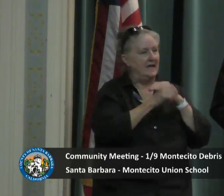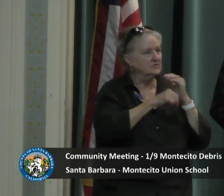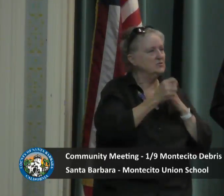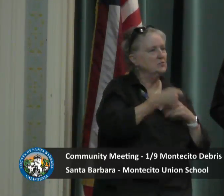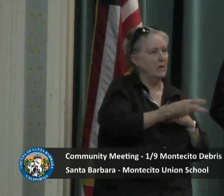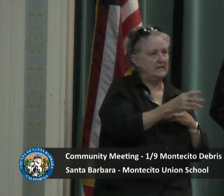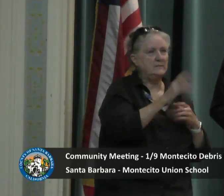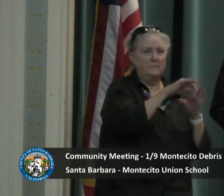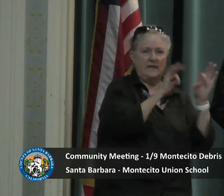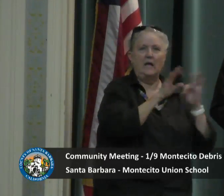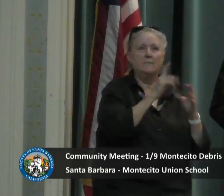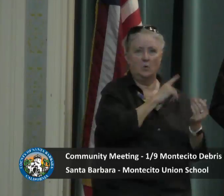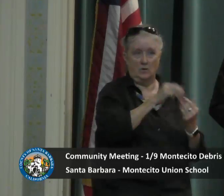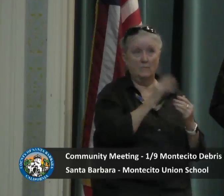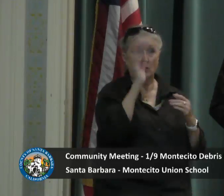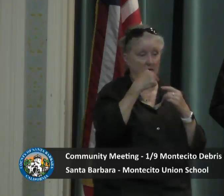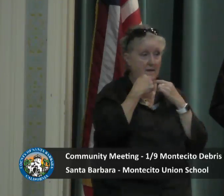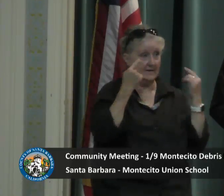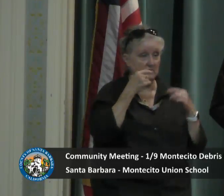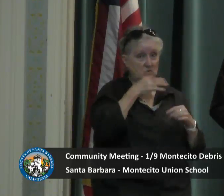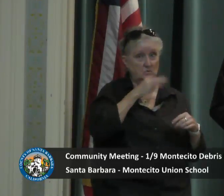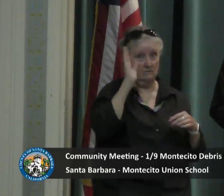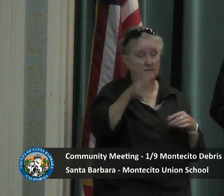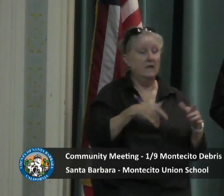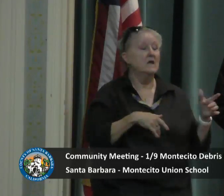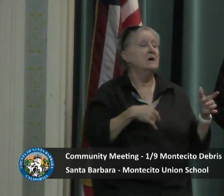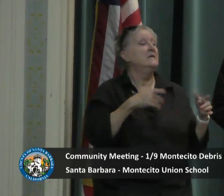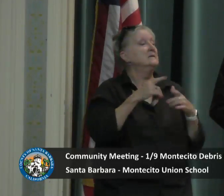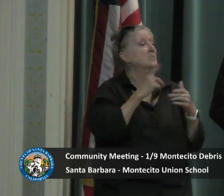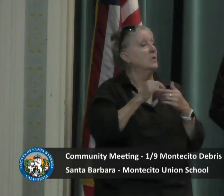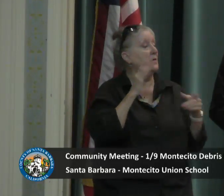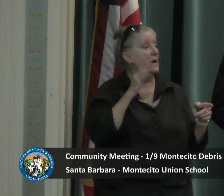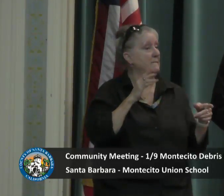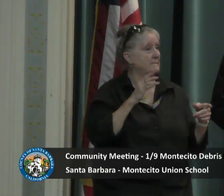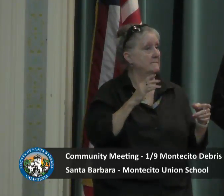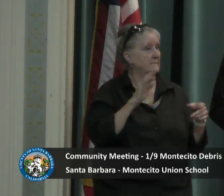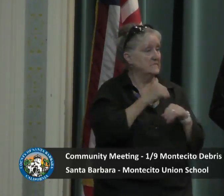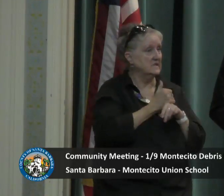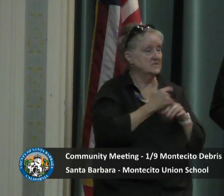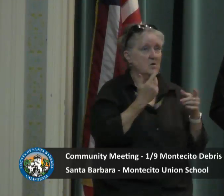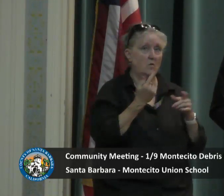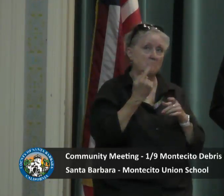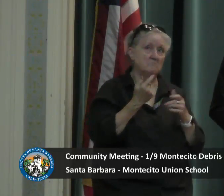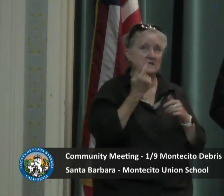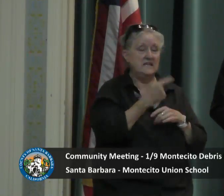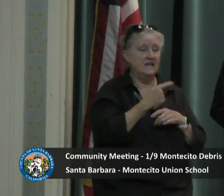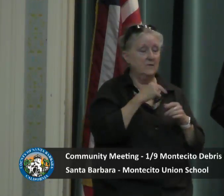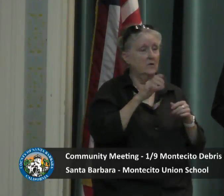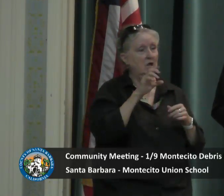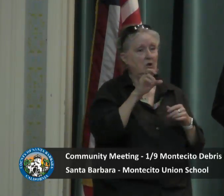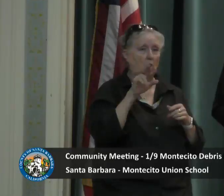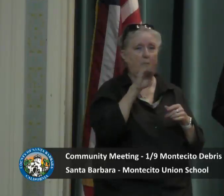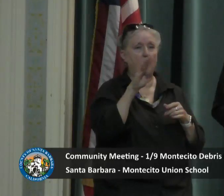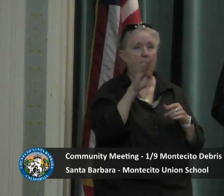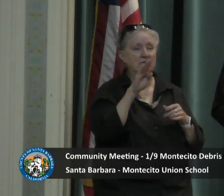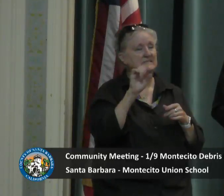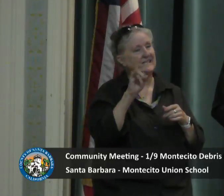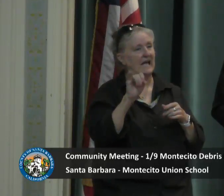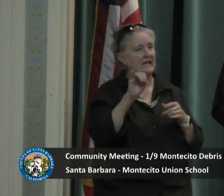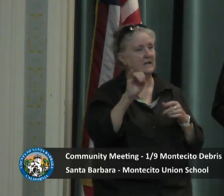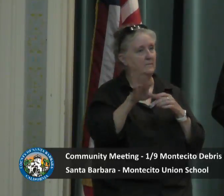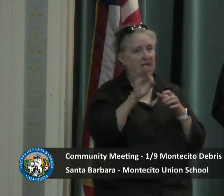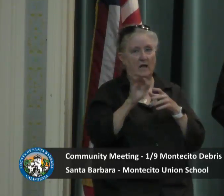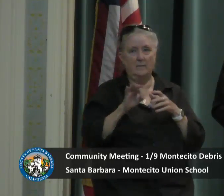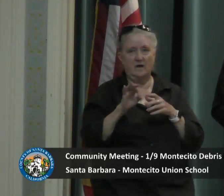we will be announcing soon. This program will be designed so that on a given day, there will be curbside pickup of